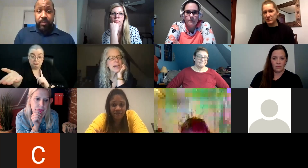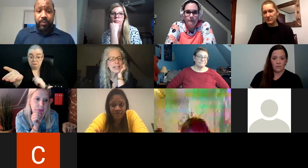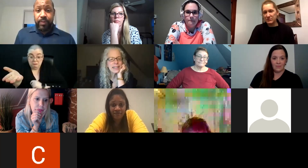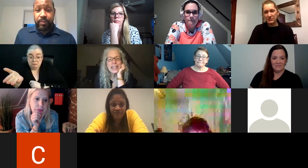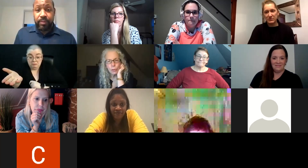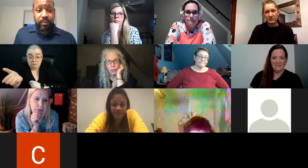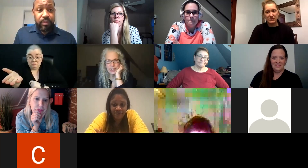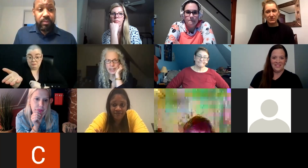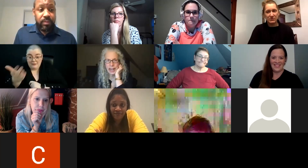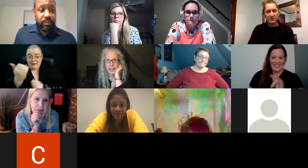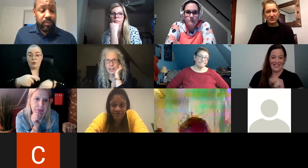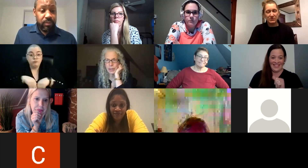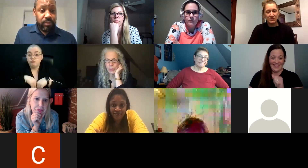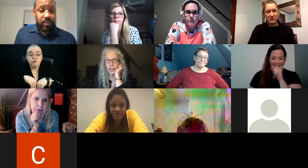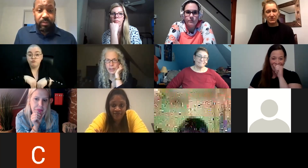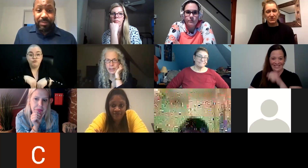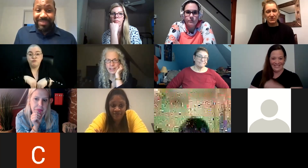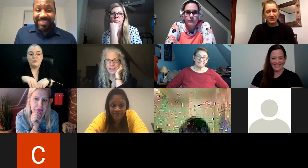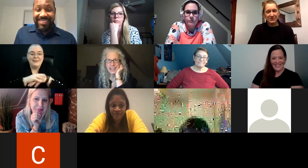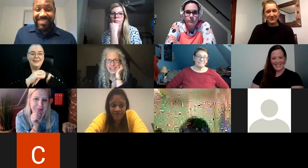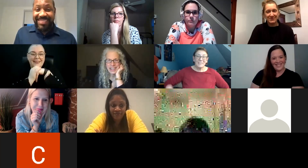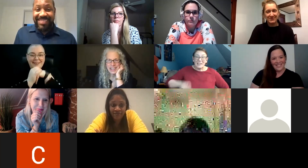else interested in that to begin with?